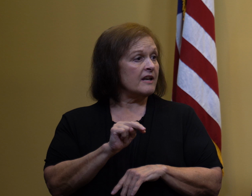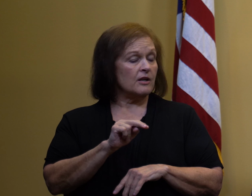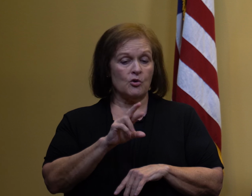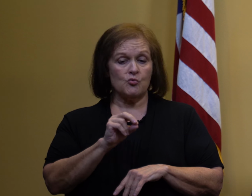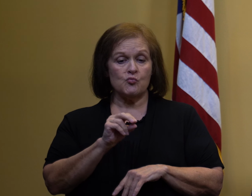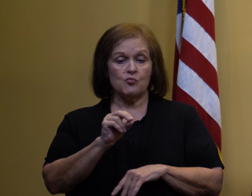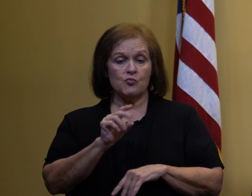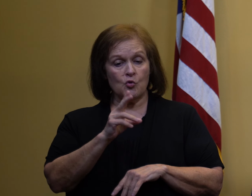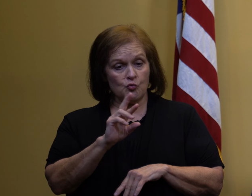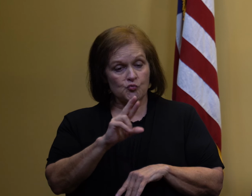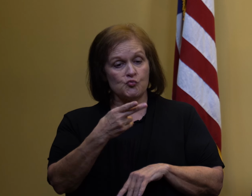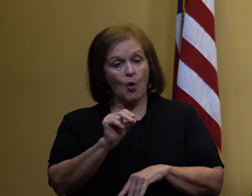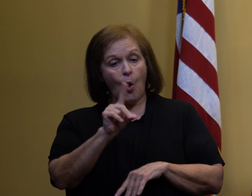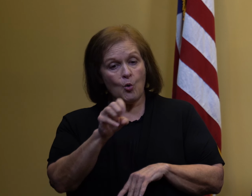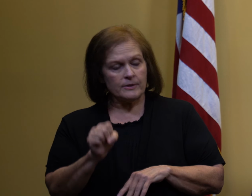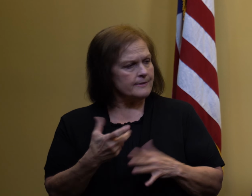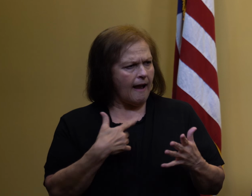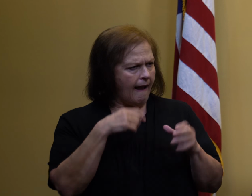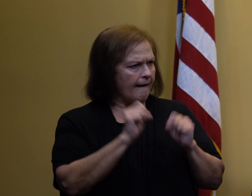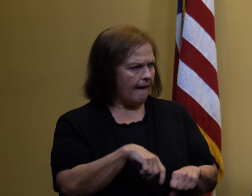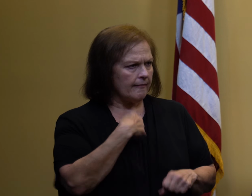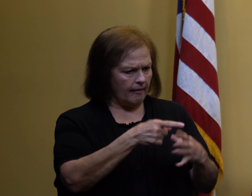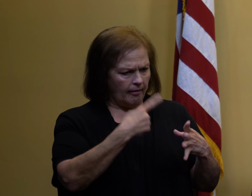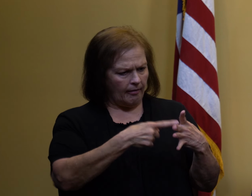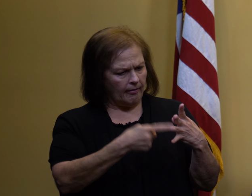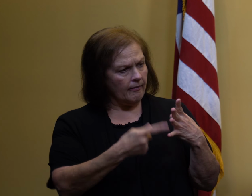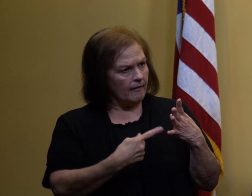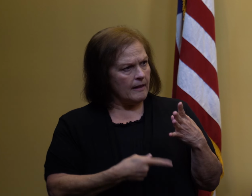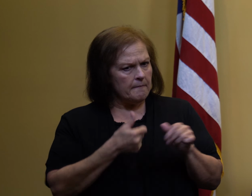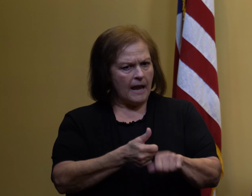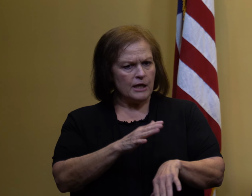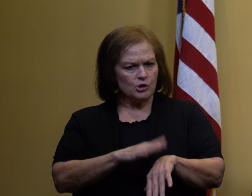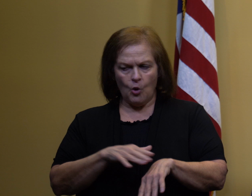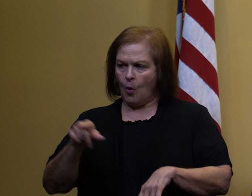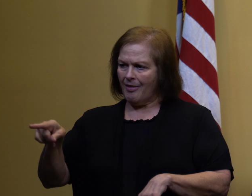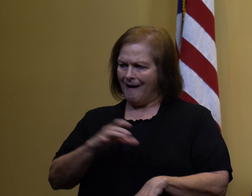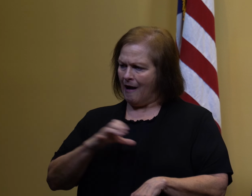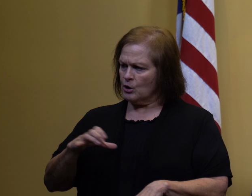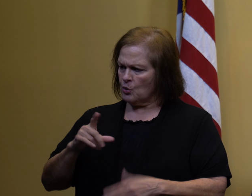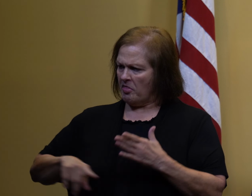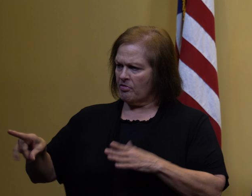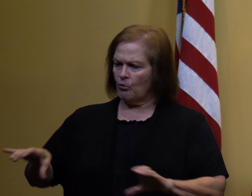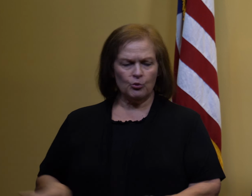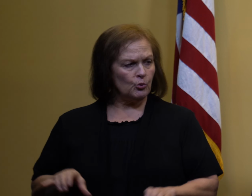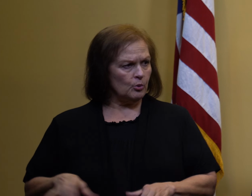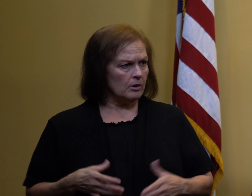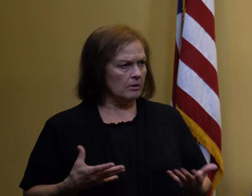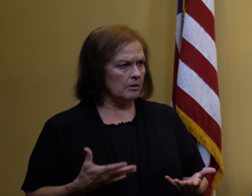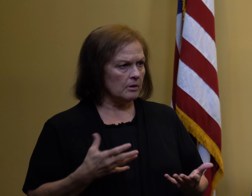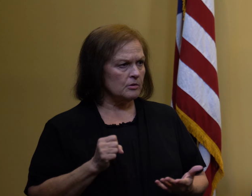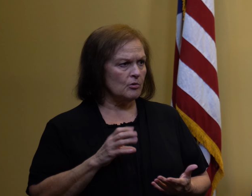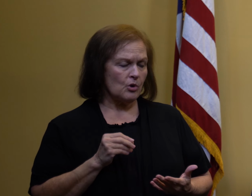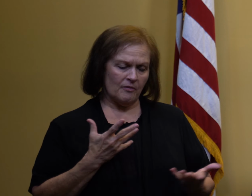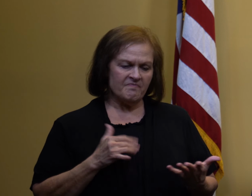people. The list literally can go on based on the actions of this council. And so, again,